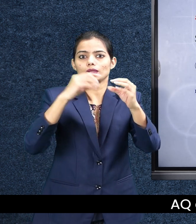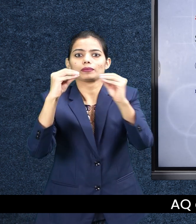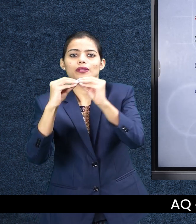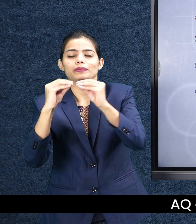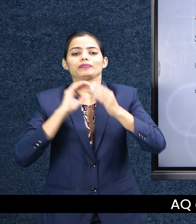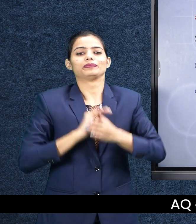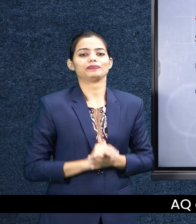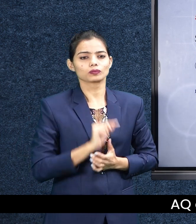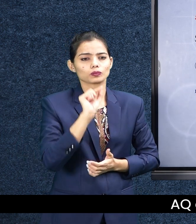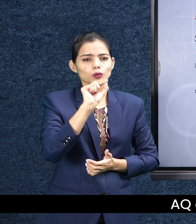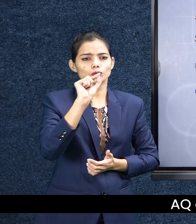QB.